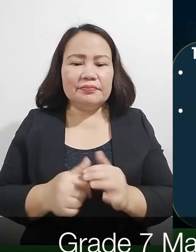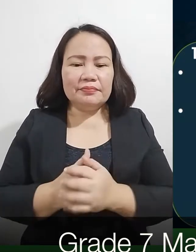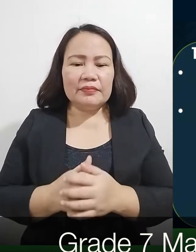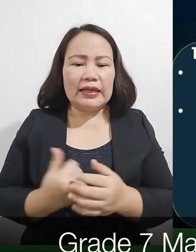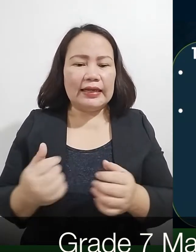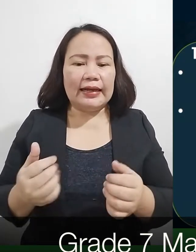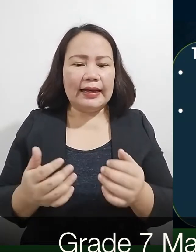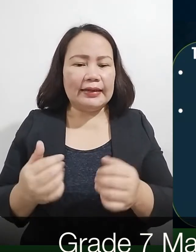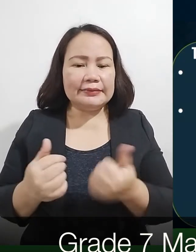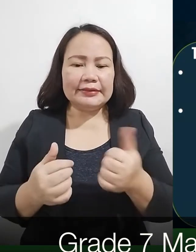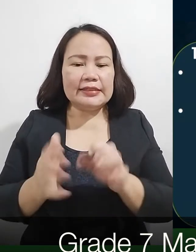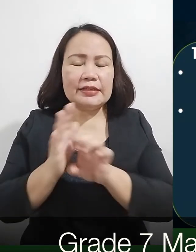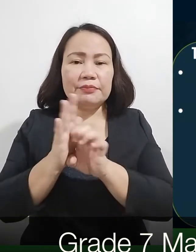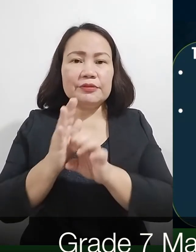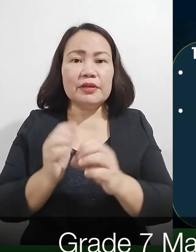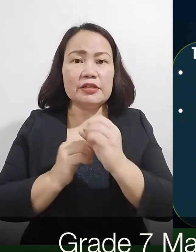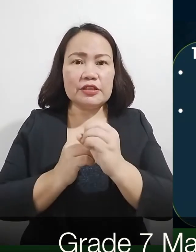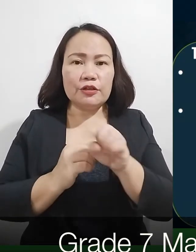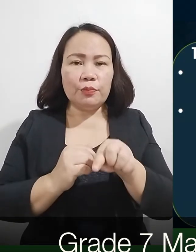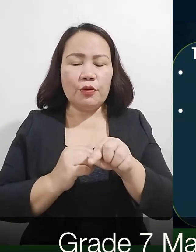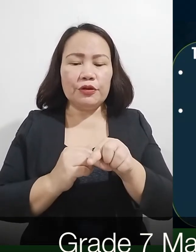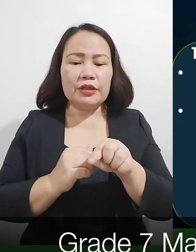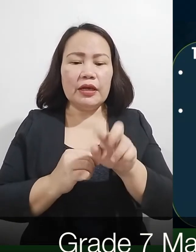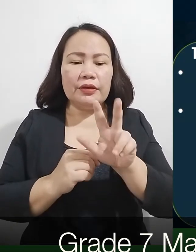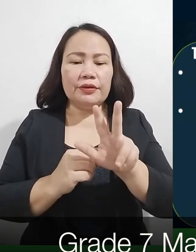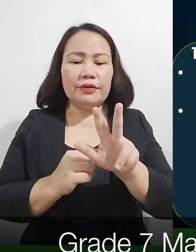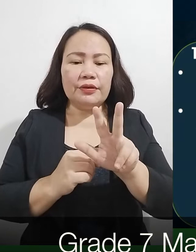Alright? Another example, I have